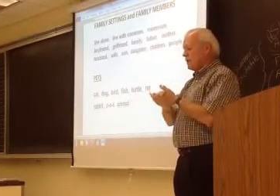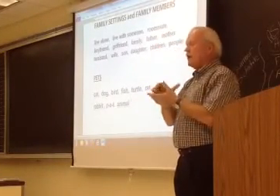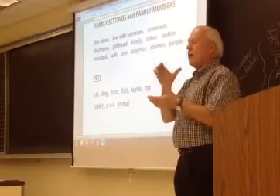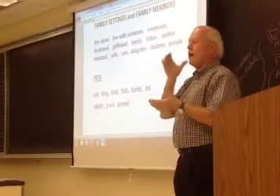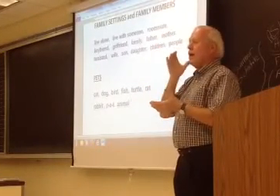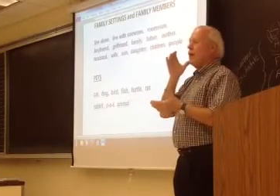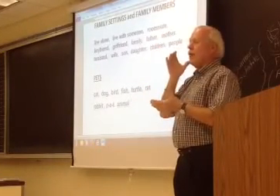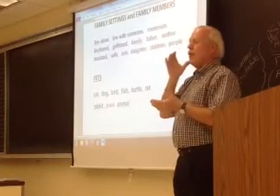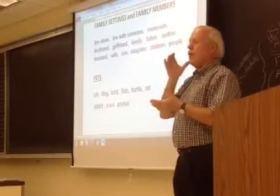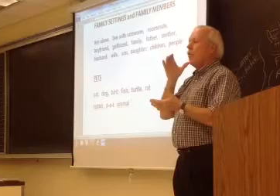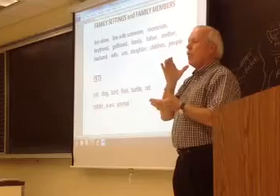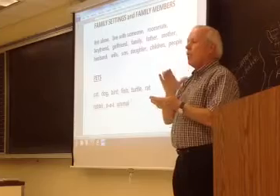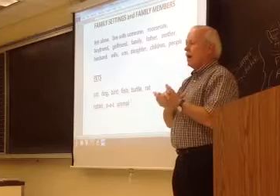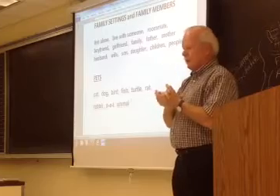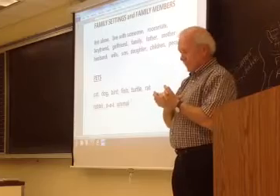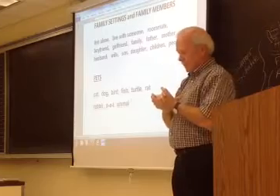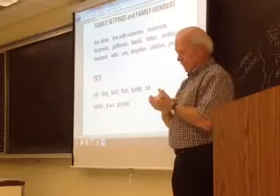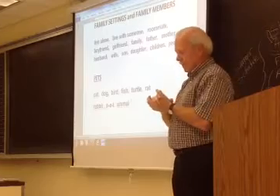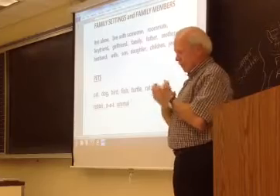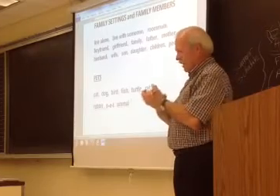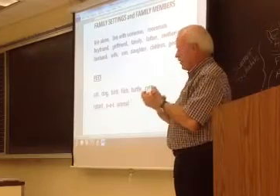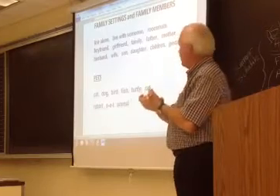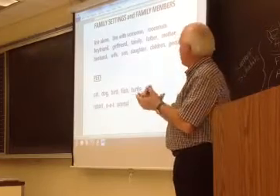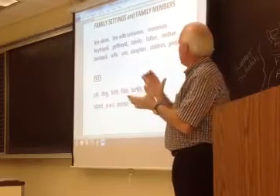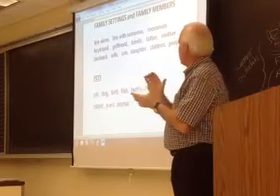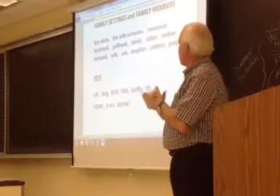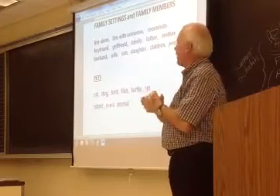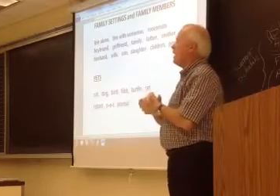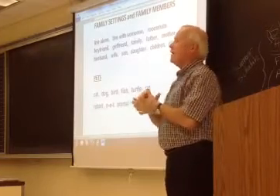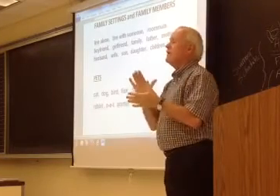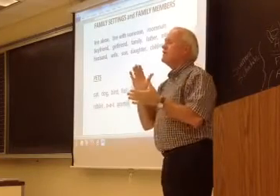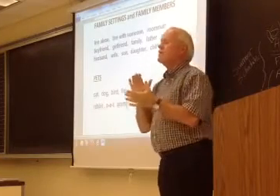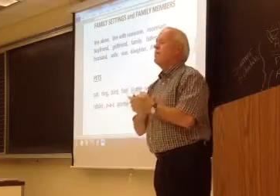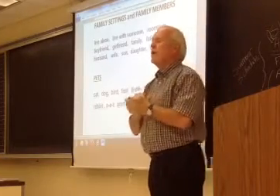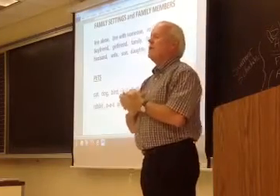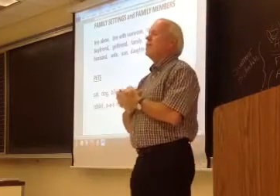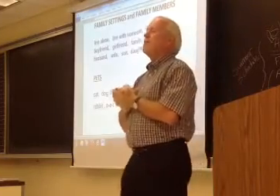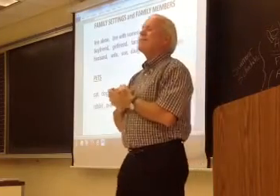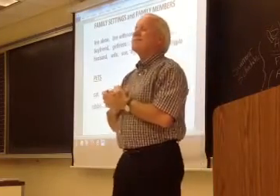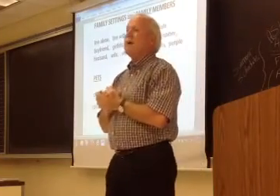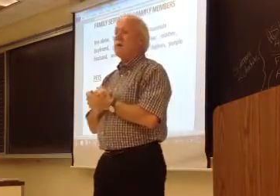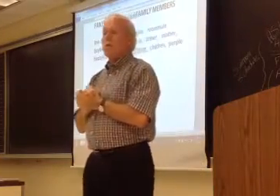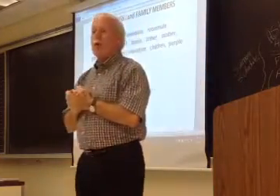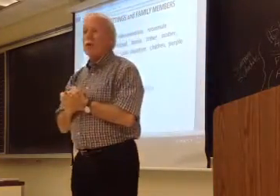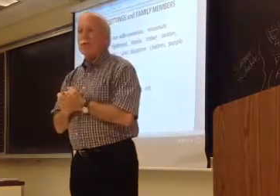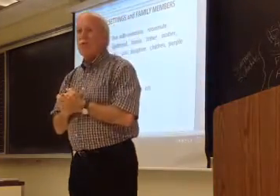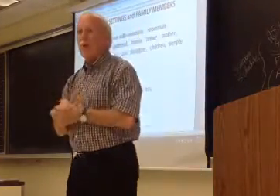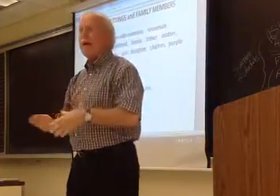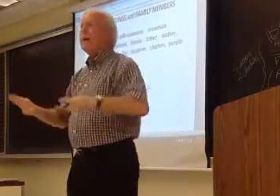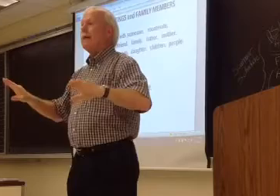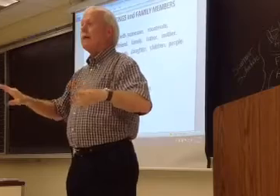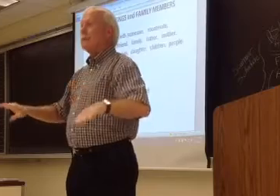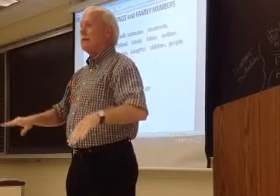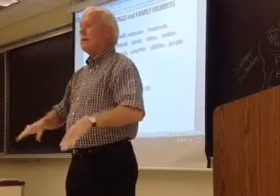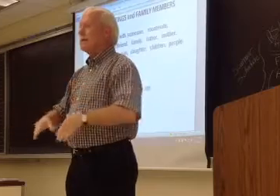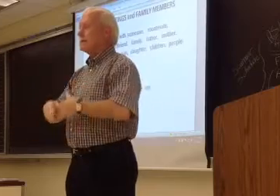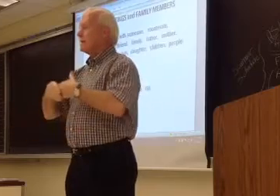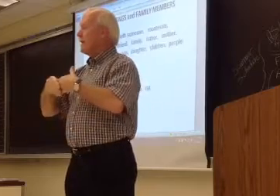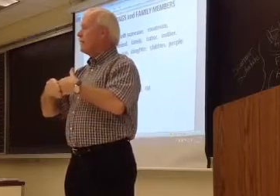Husband. Wife. Married. This is married, but the ceremony of the wedding is this. Kind of a